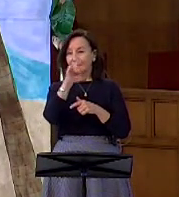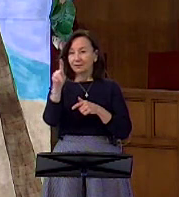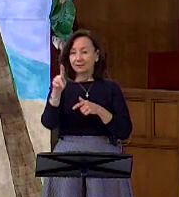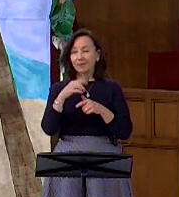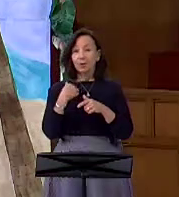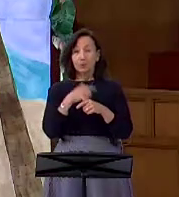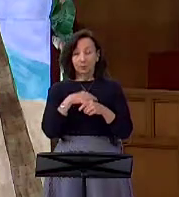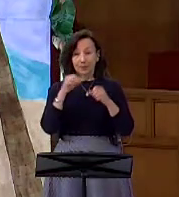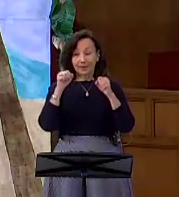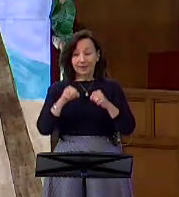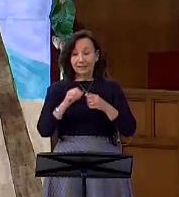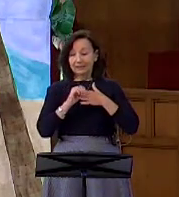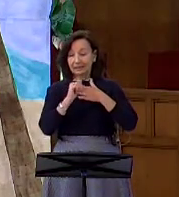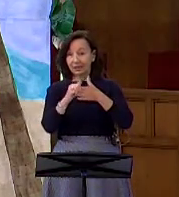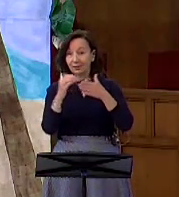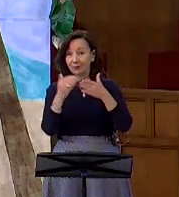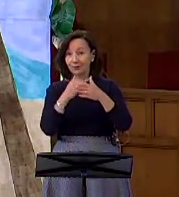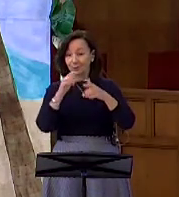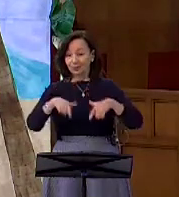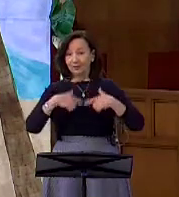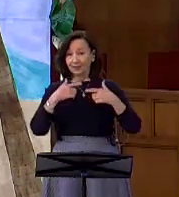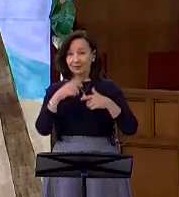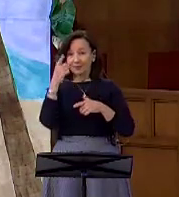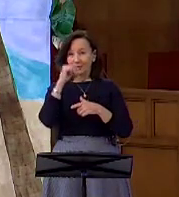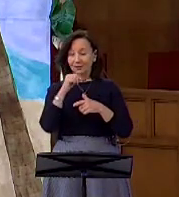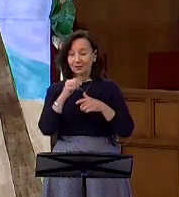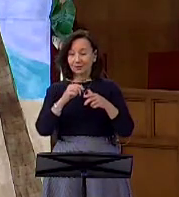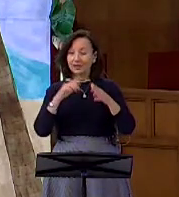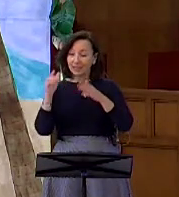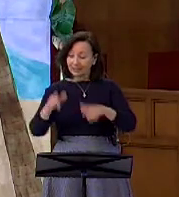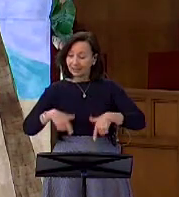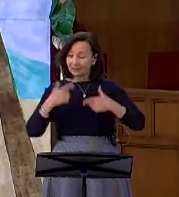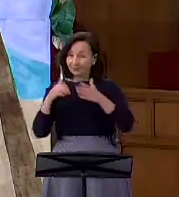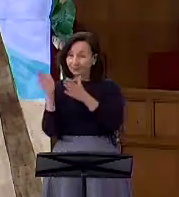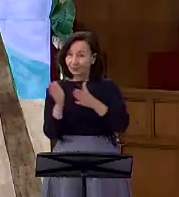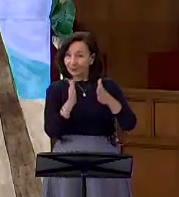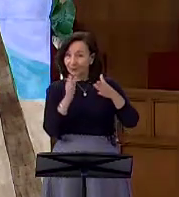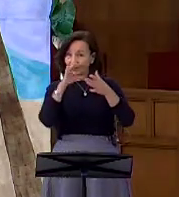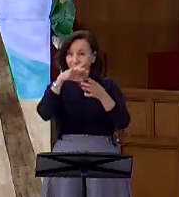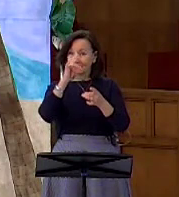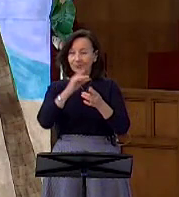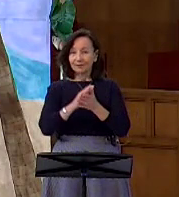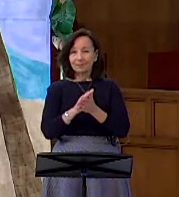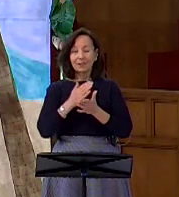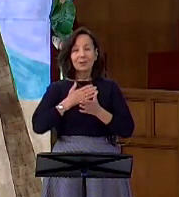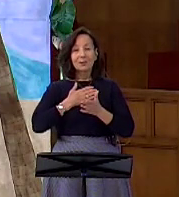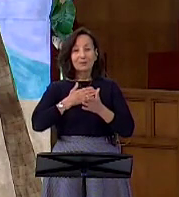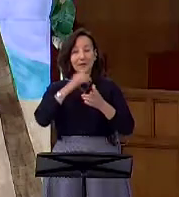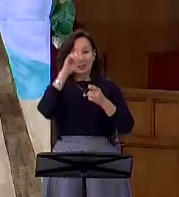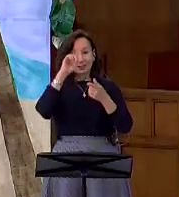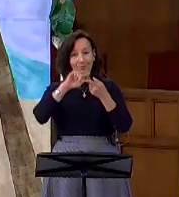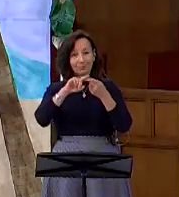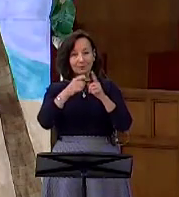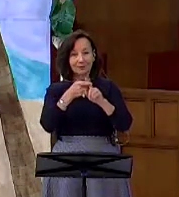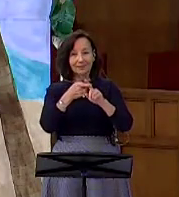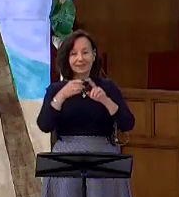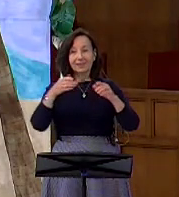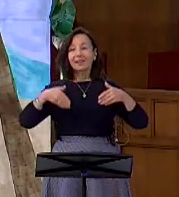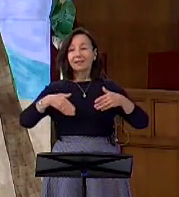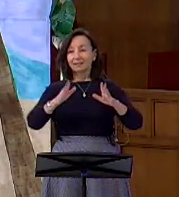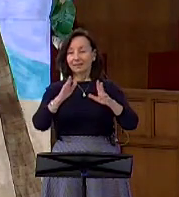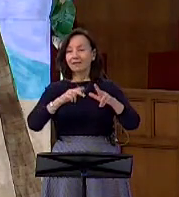We can live a new life because we walk according to the Spirit. So, my friends, let's take a